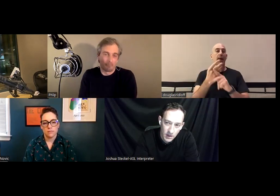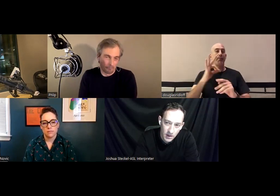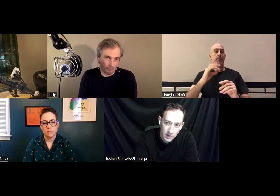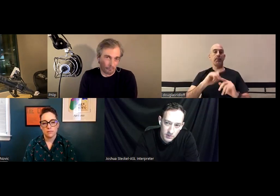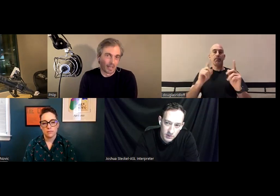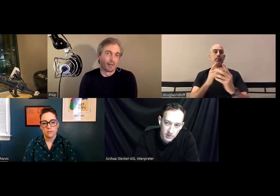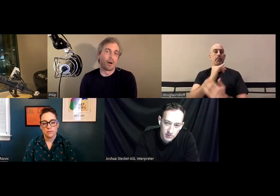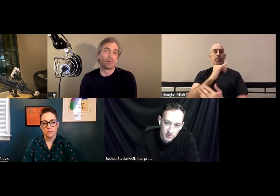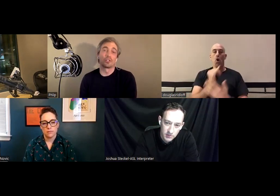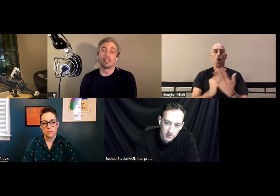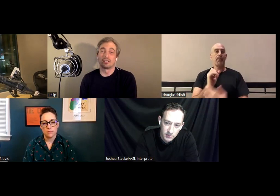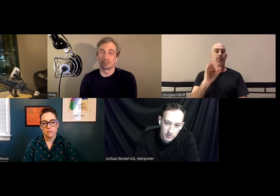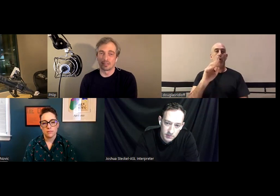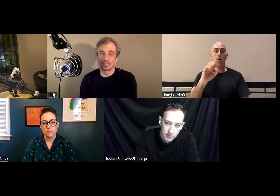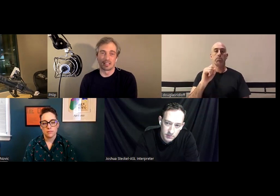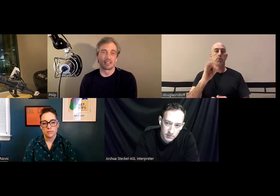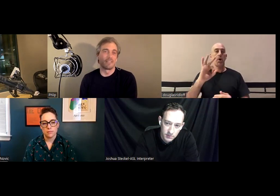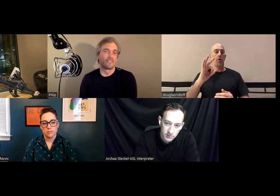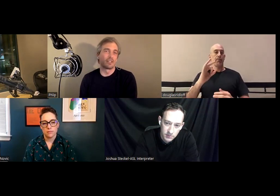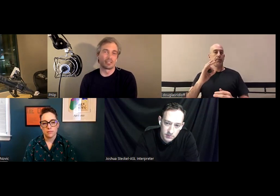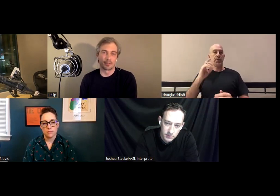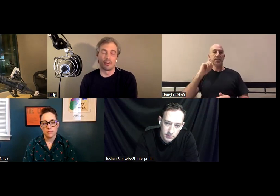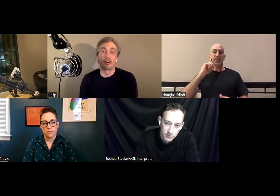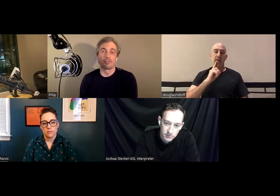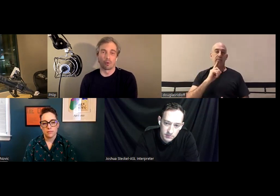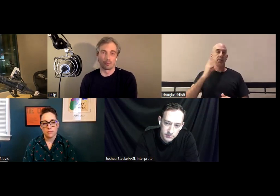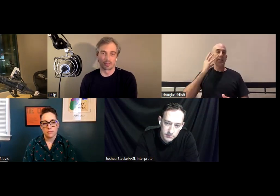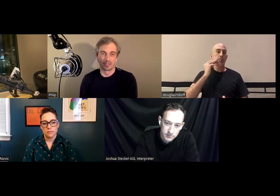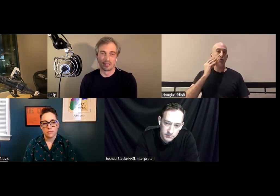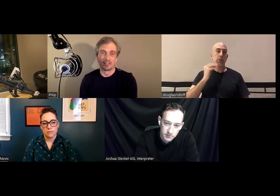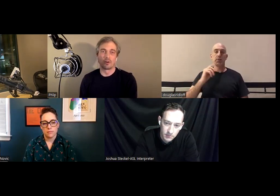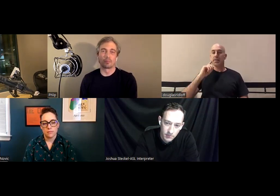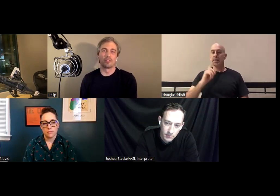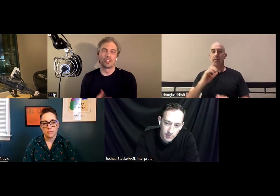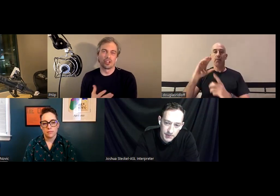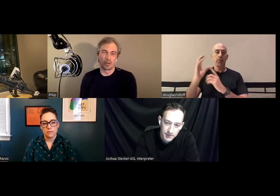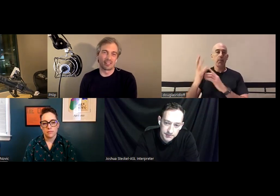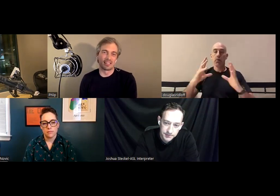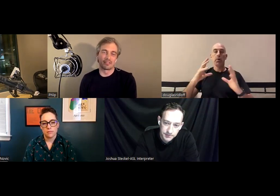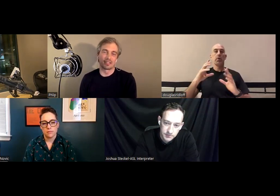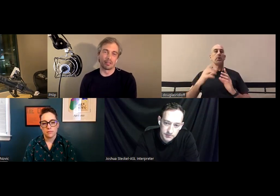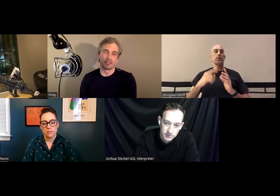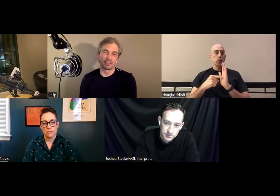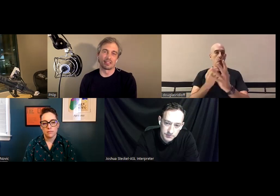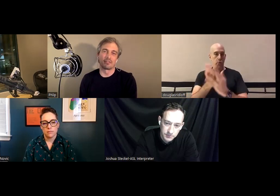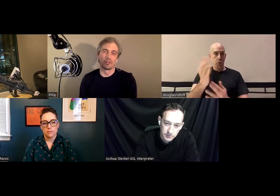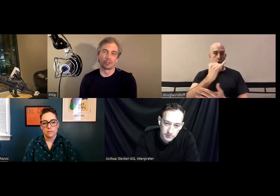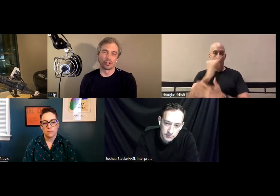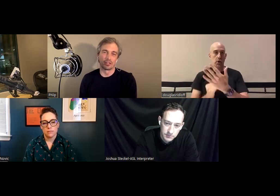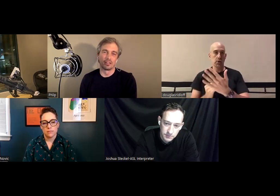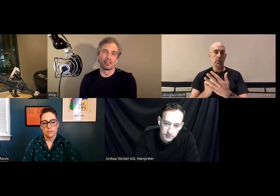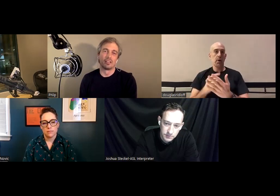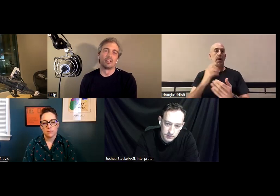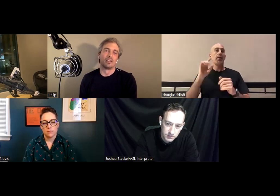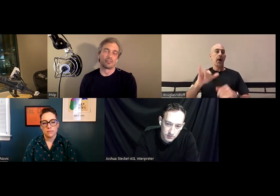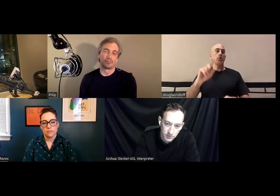Hollywood movies, poetry, storytelling, various types of art forms of showing the deaf experience and